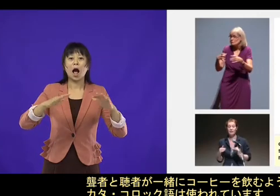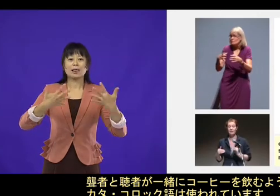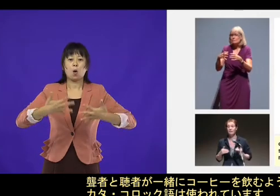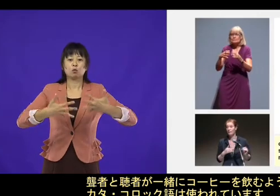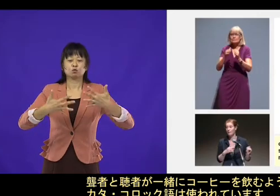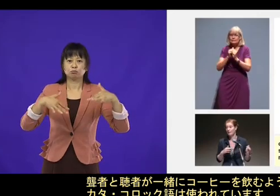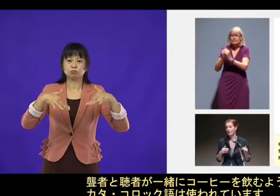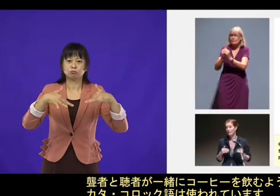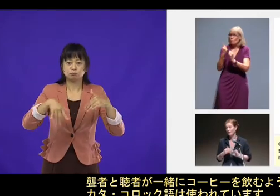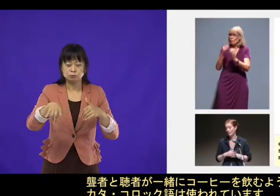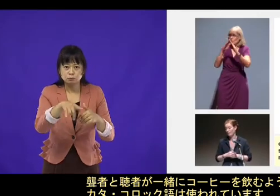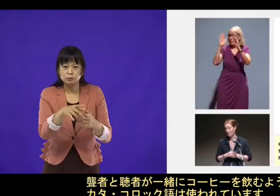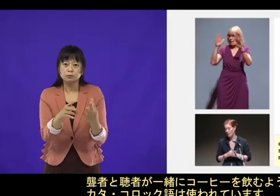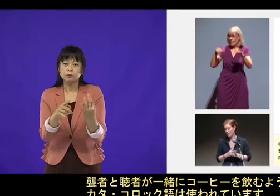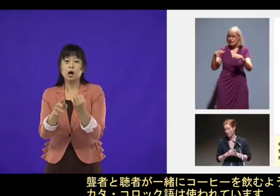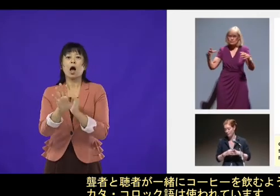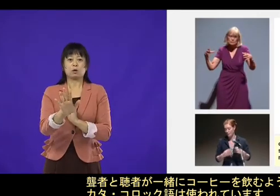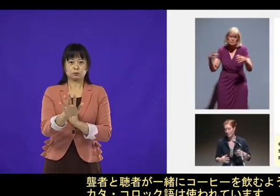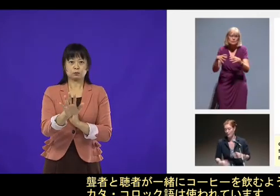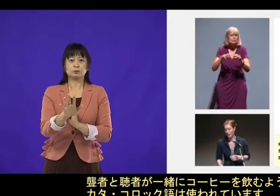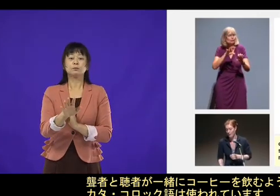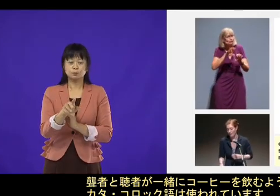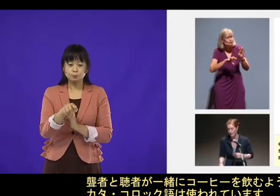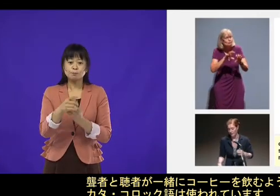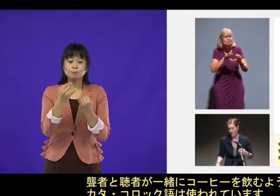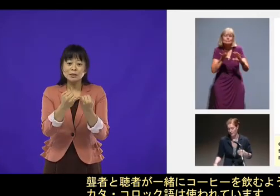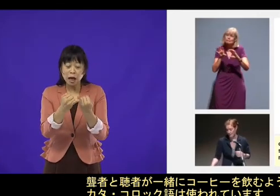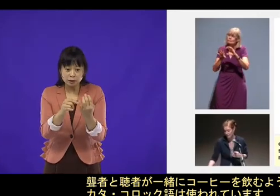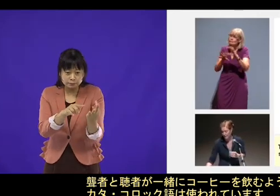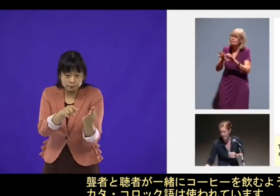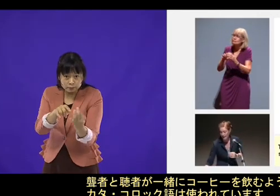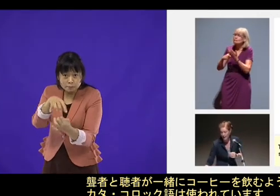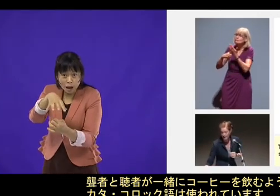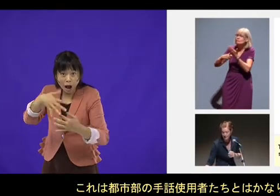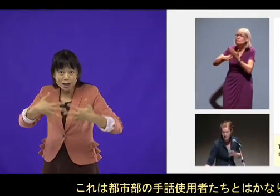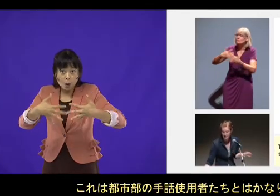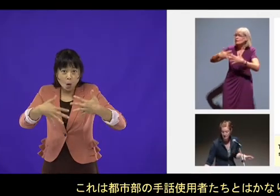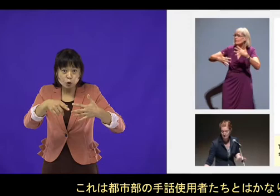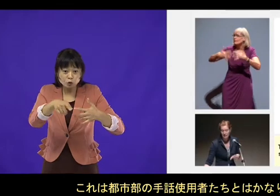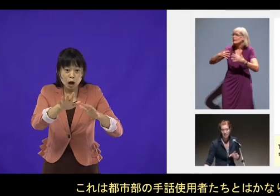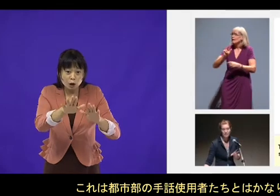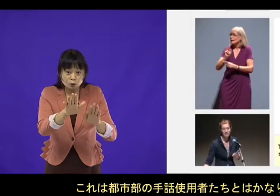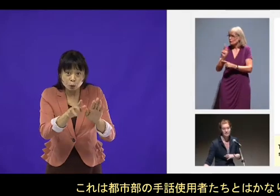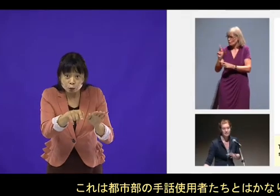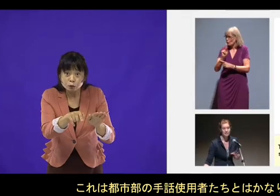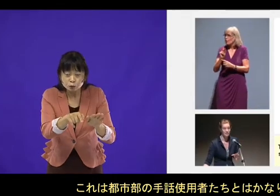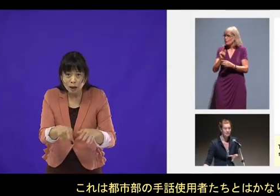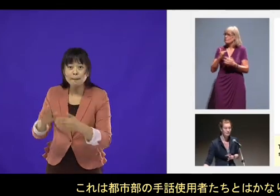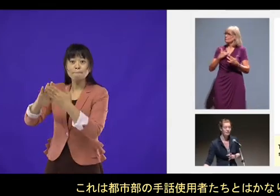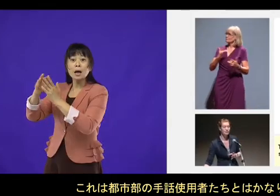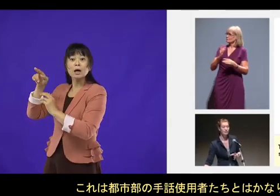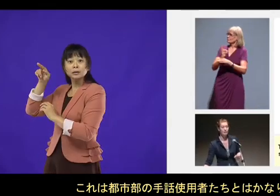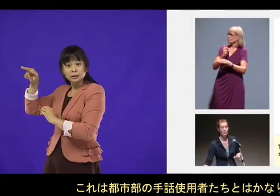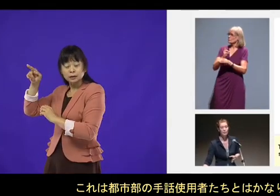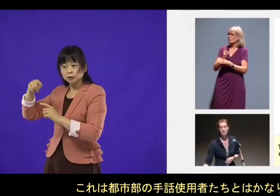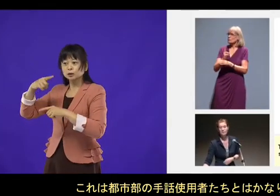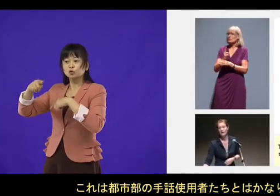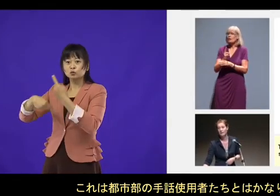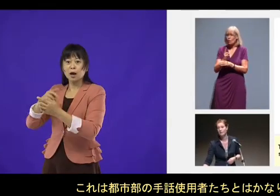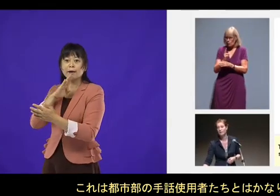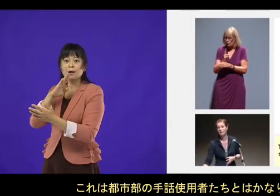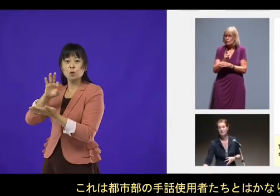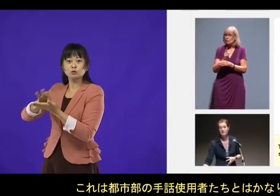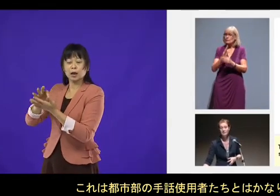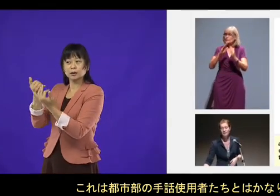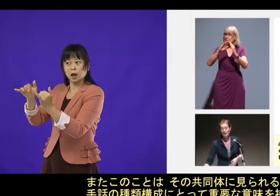deaf and hearing family members within the community. And this type of setting is quite different from urban